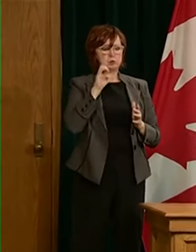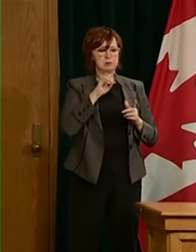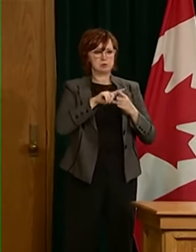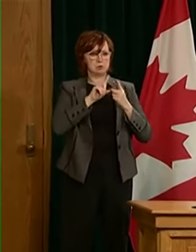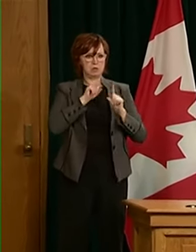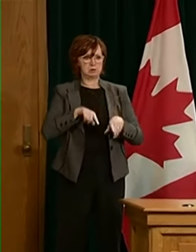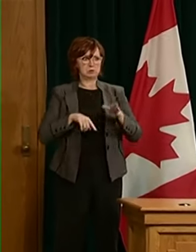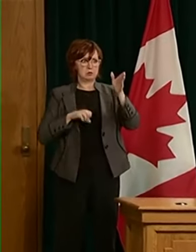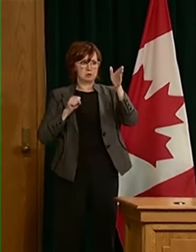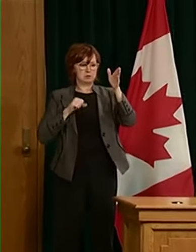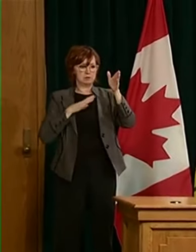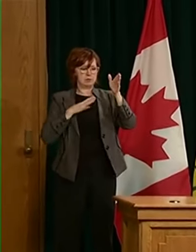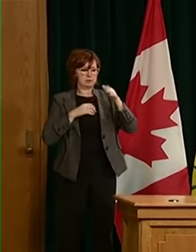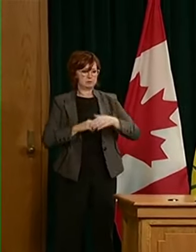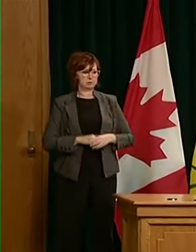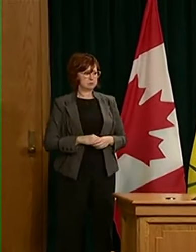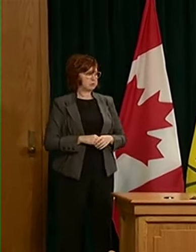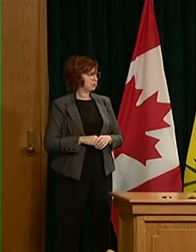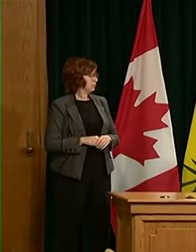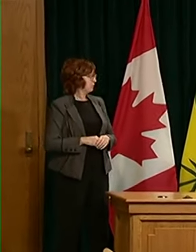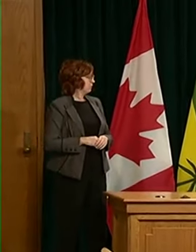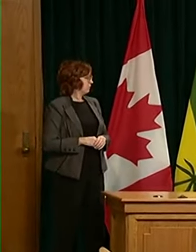Sure, I can try to add to that.